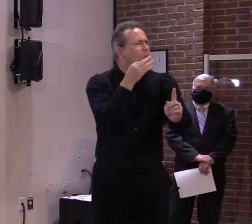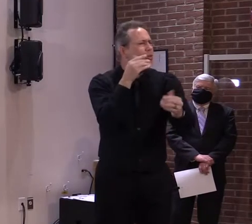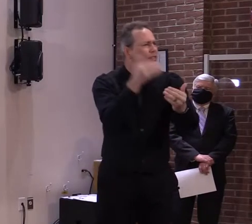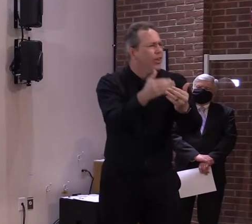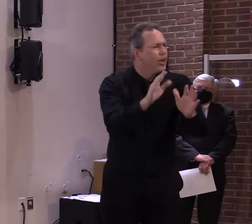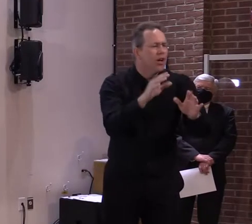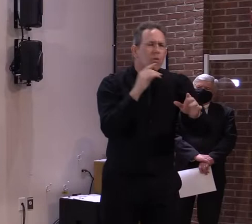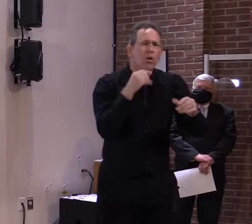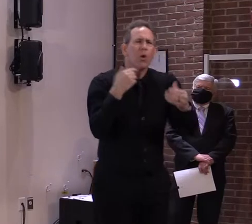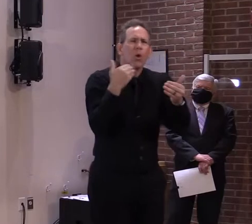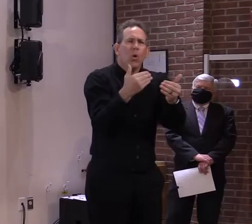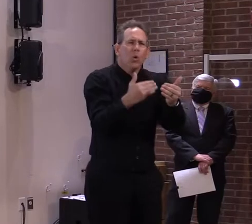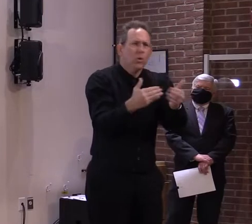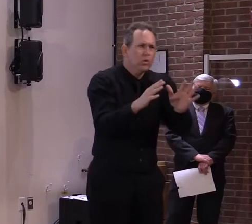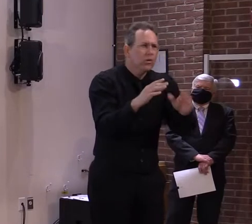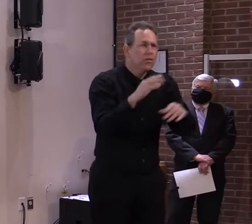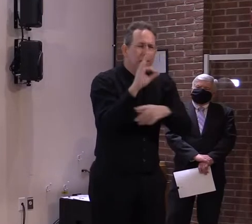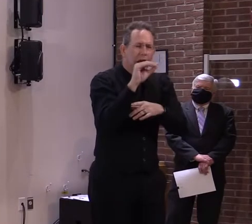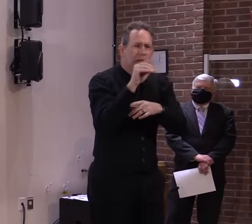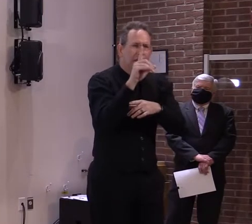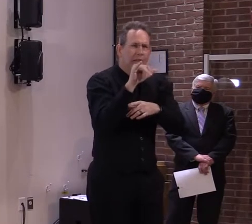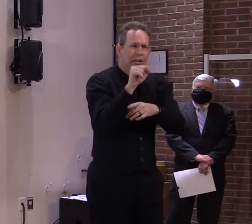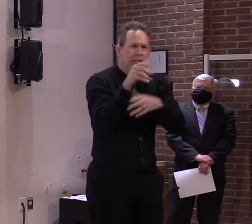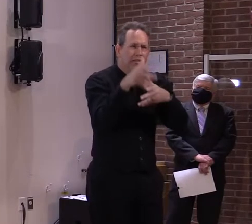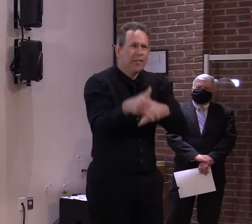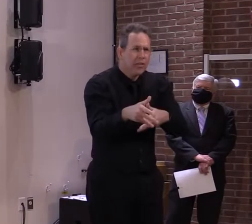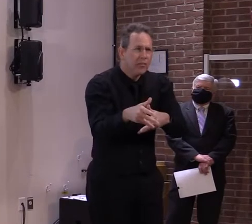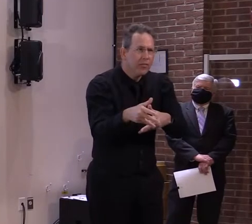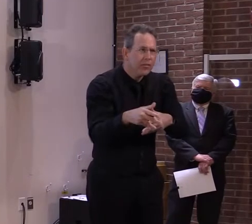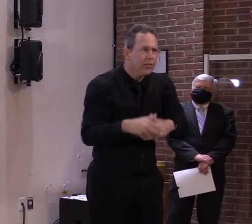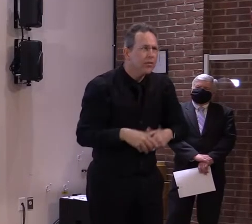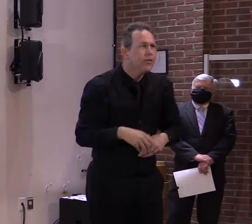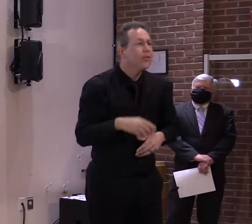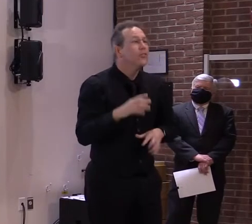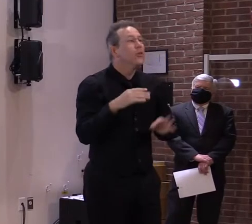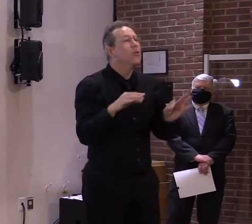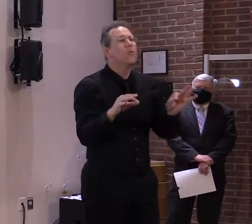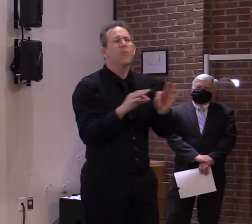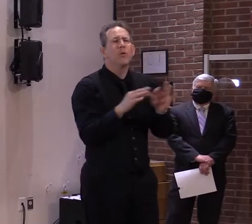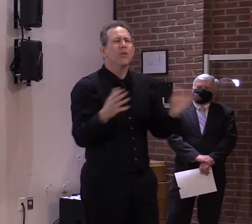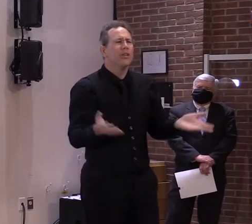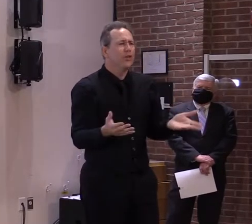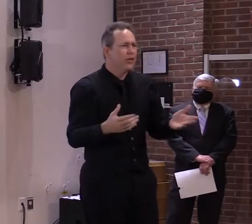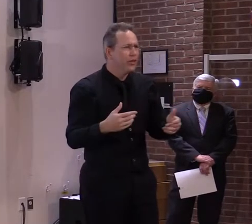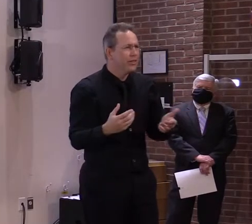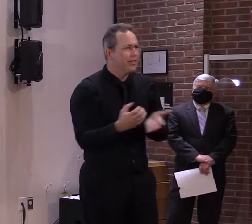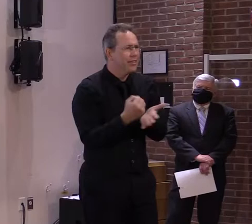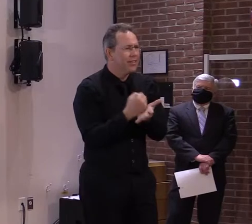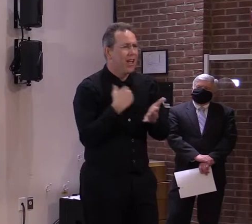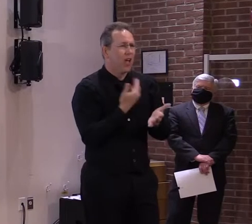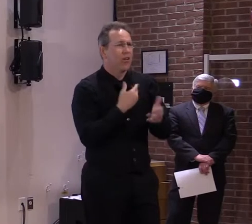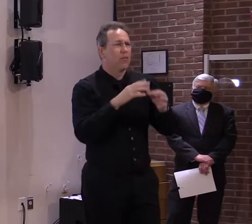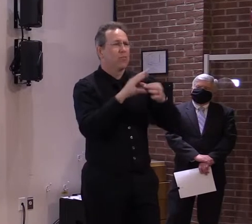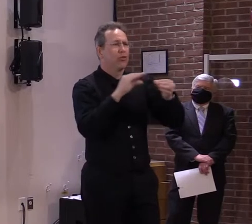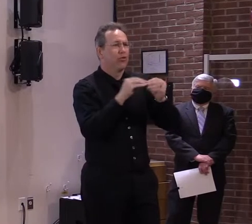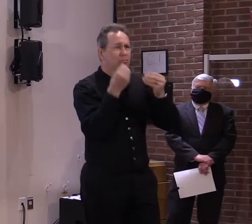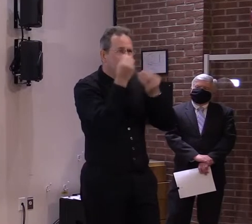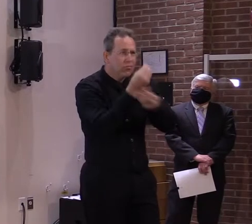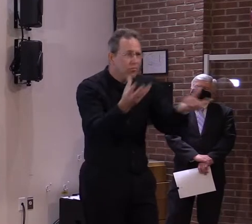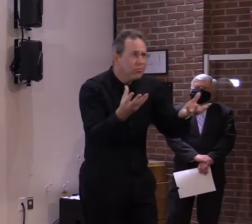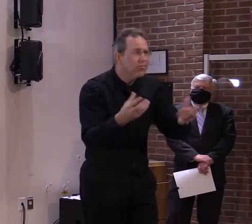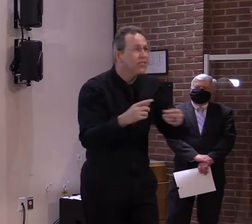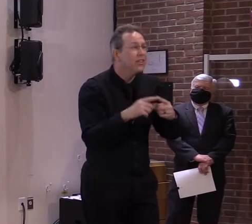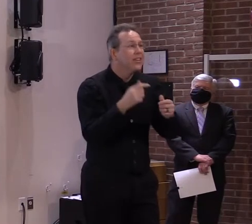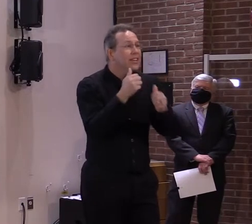days. So here's the most important message I will deliver today. I hope each of you sees